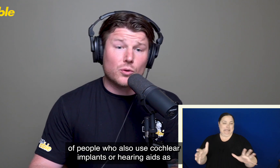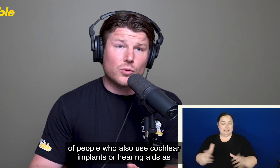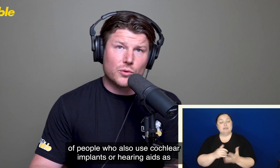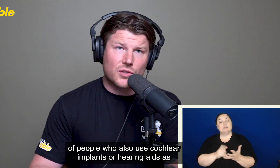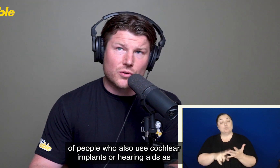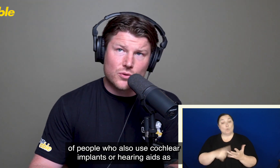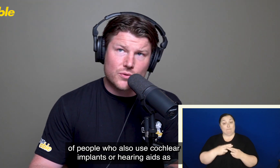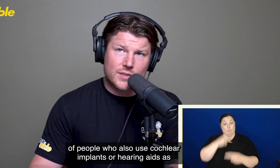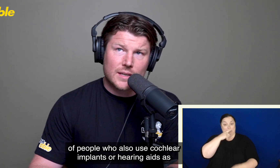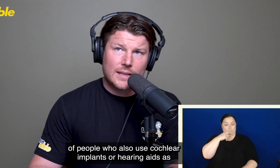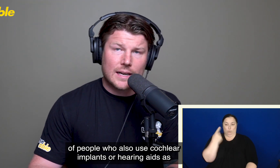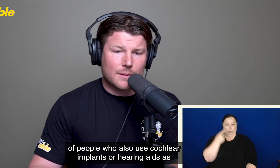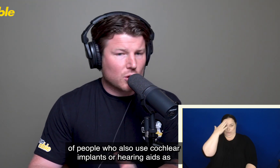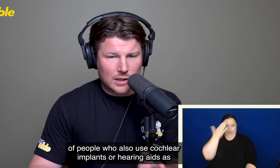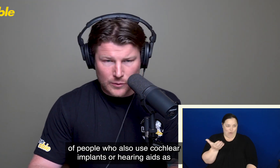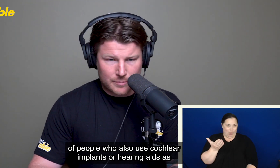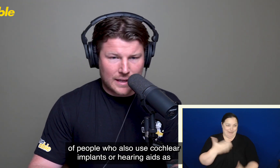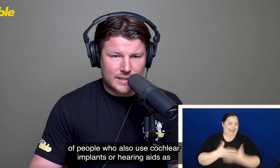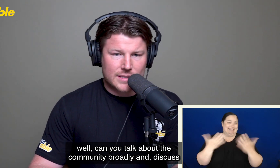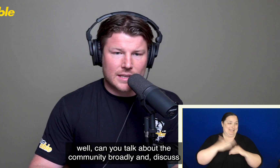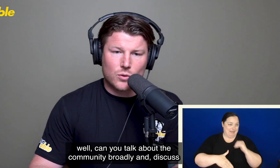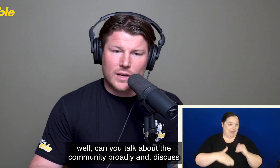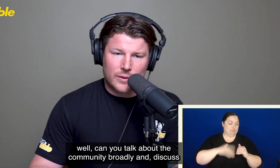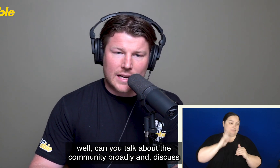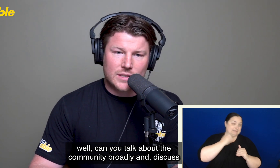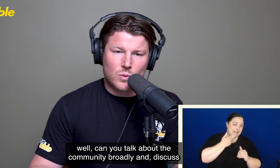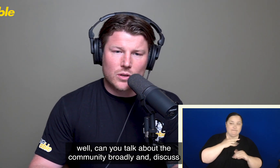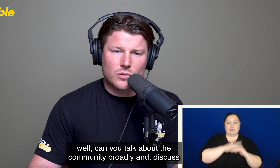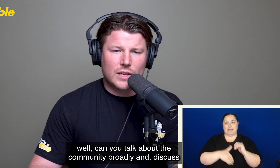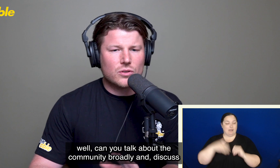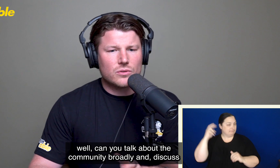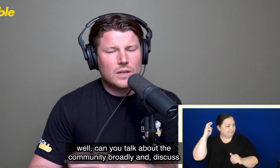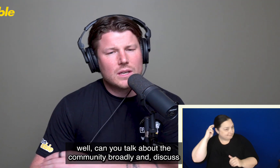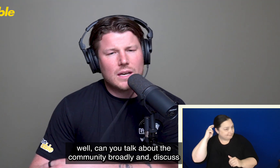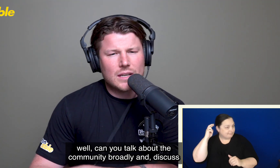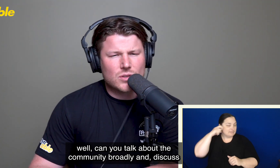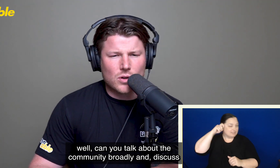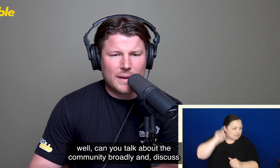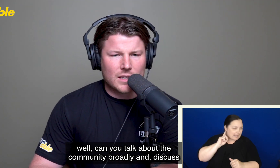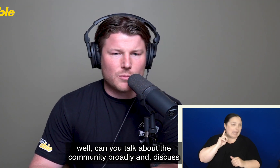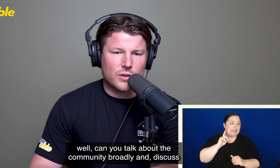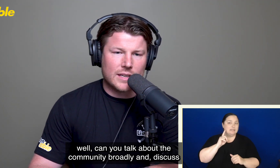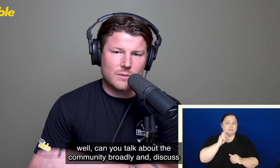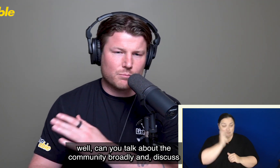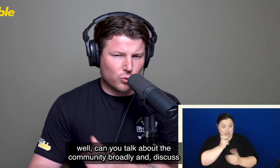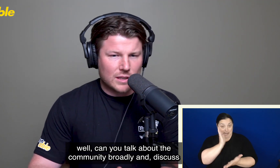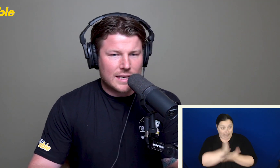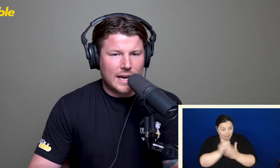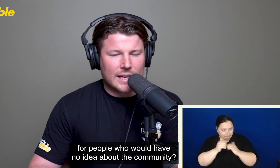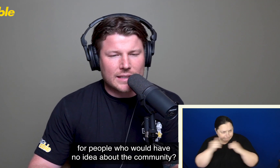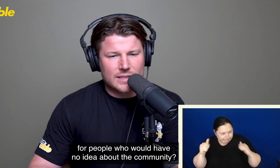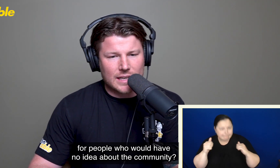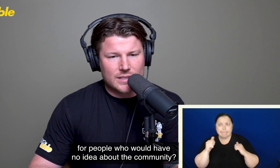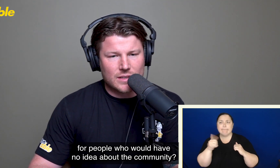people who also use cochlear implants or hearing aids as well, can you talk about the community